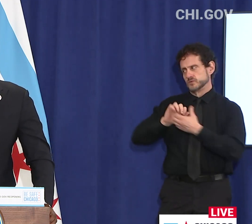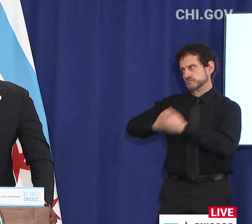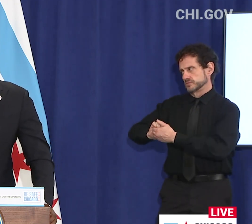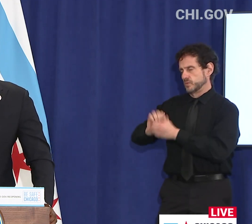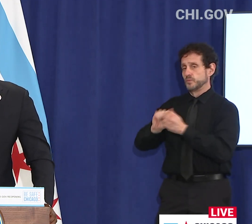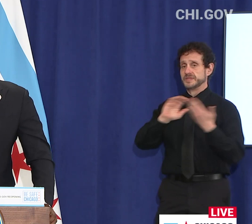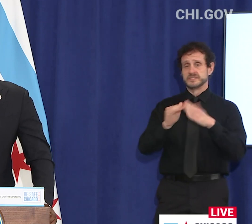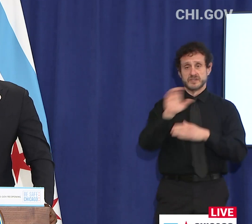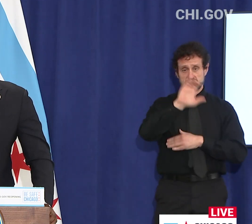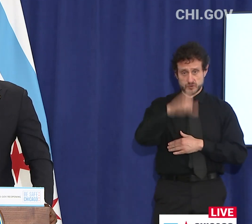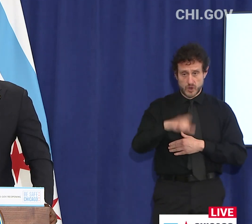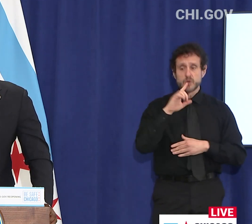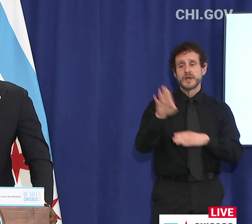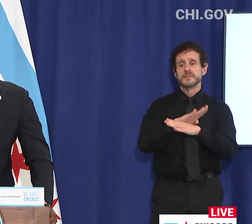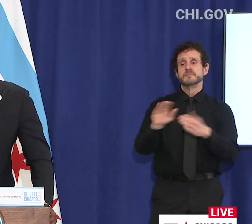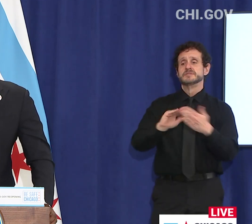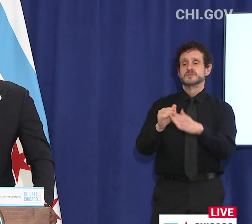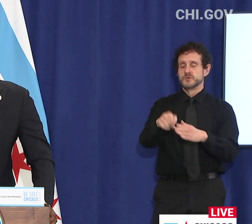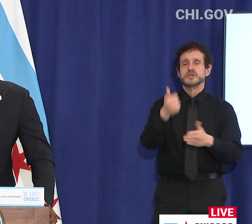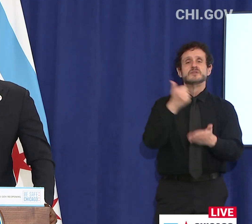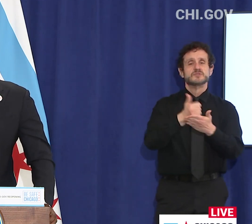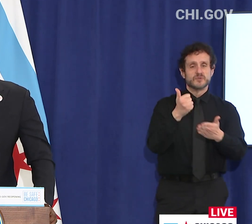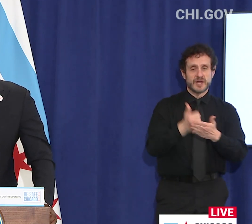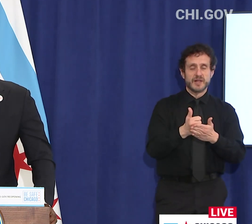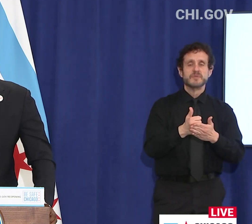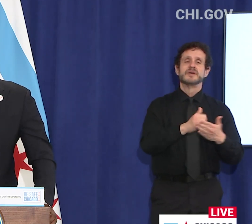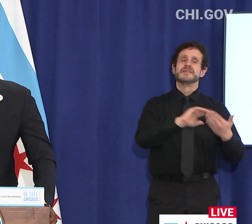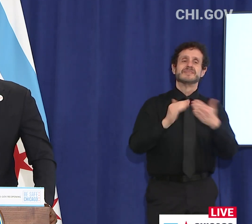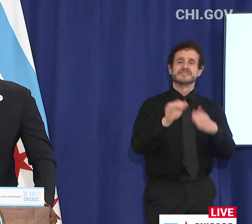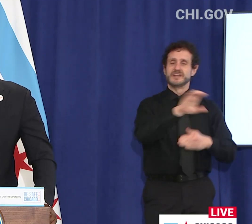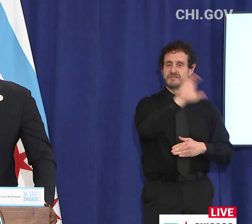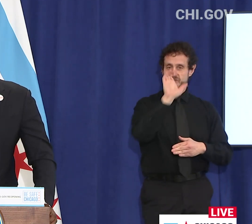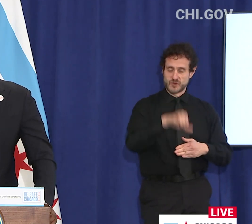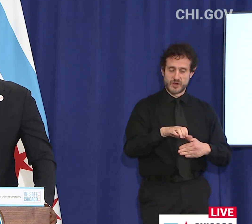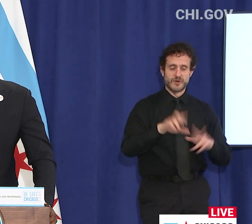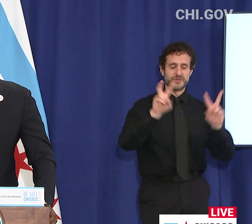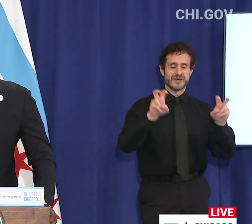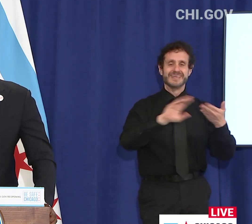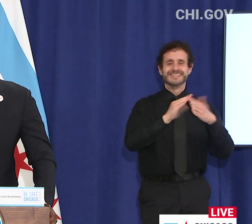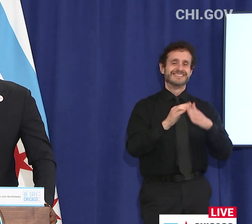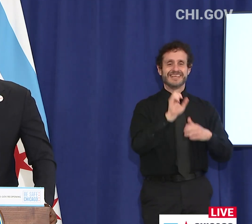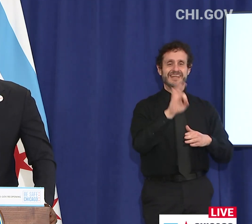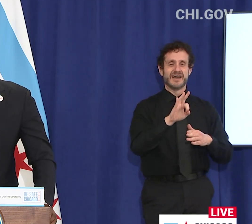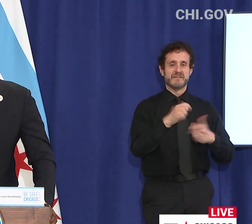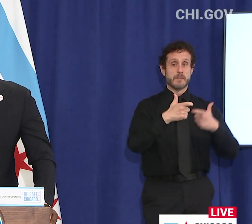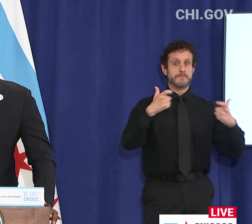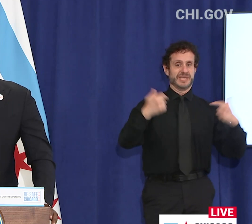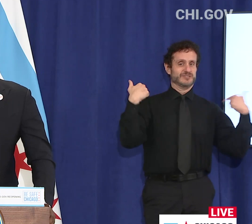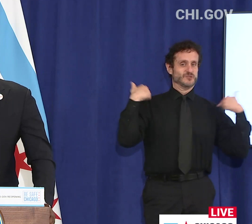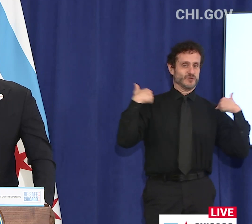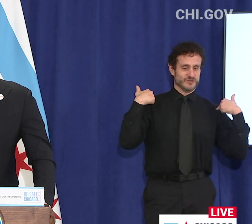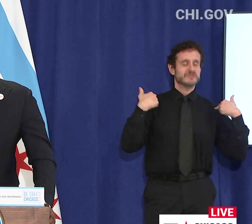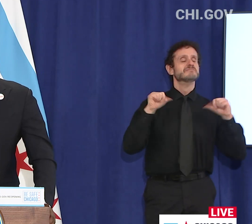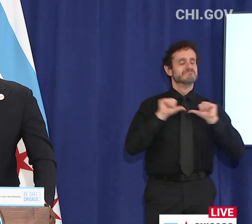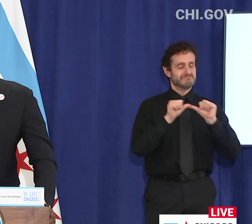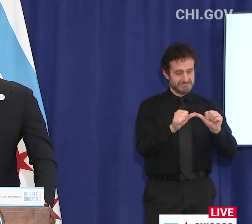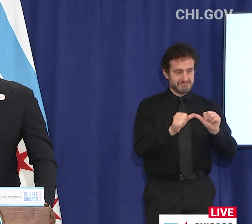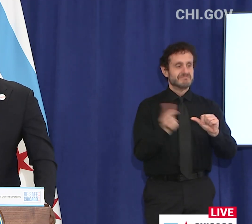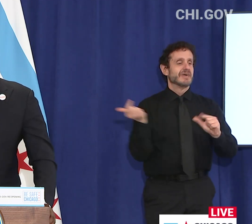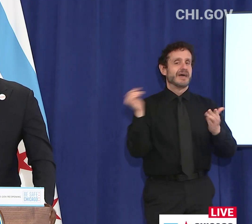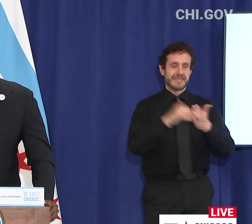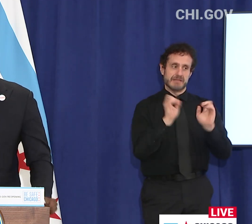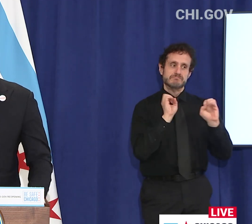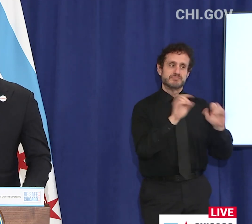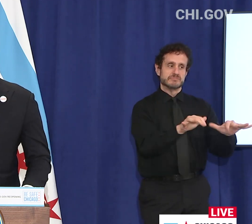business community to help get the city of Big Shoulders back to work safely and smoothly. Please be well